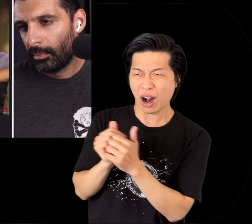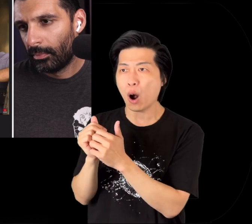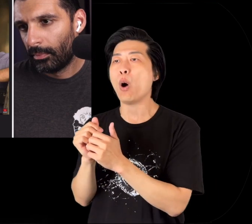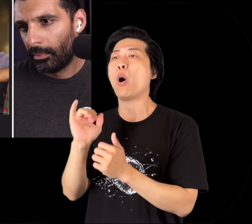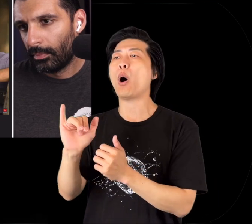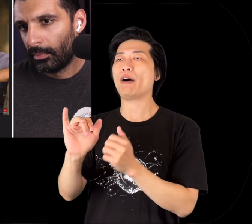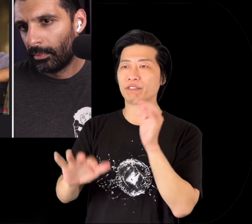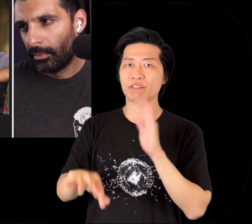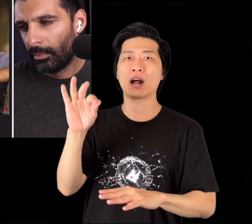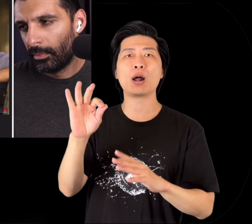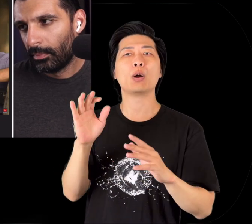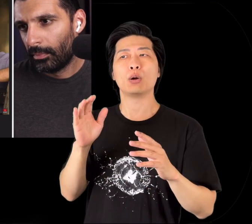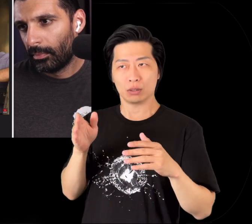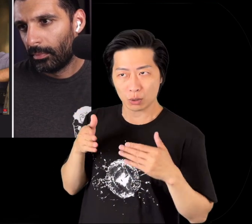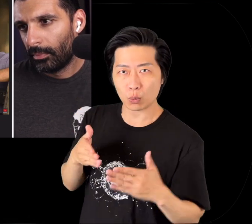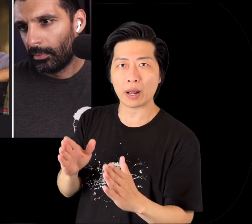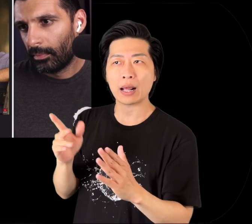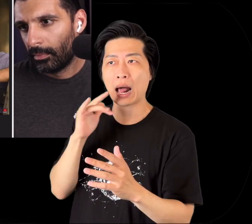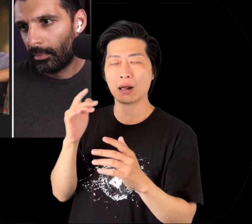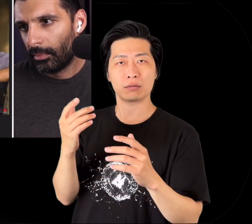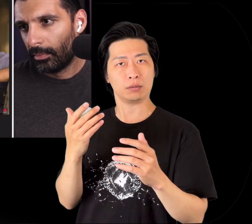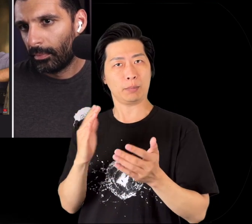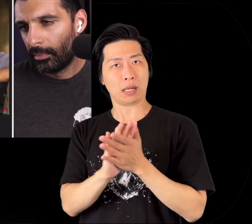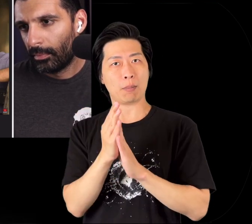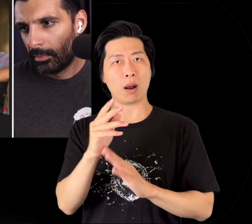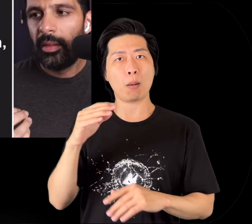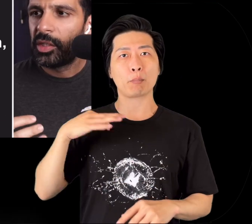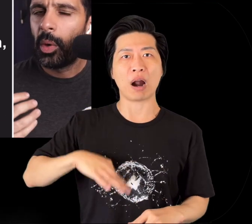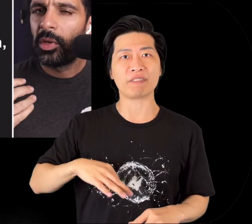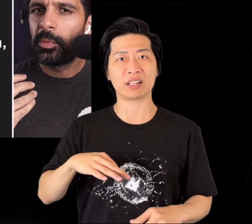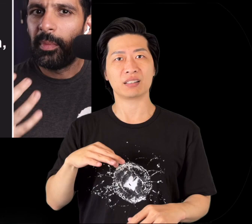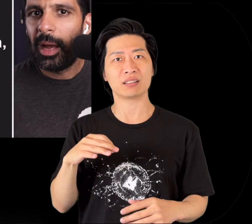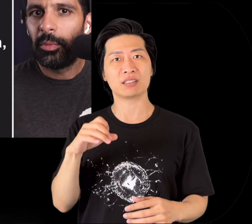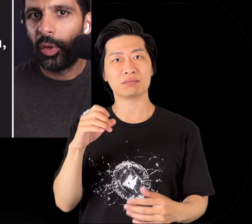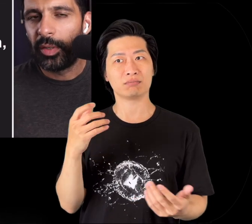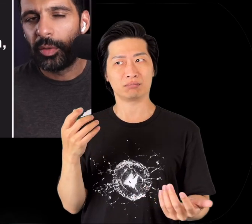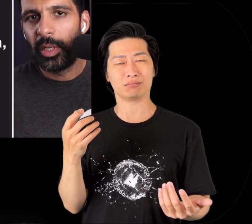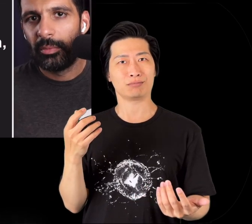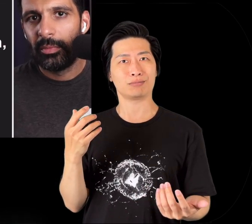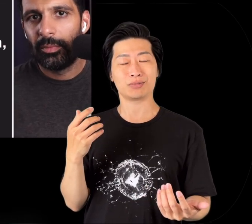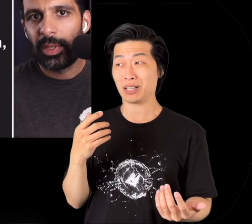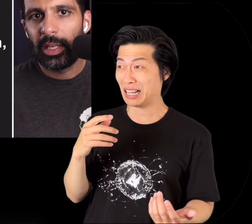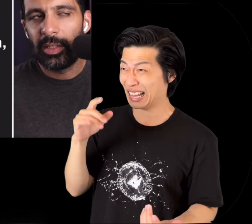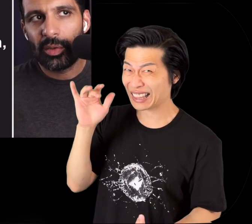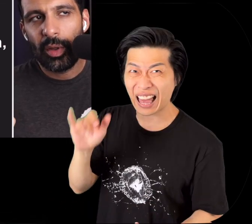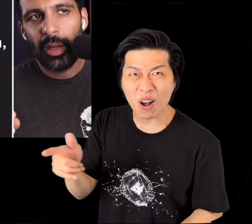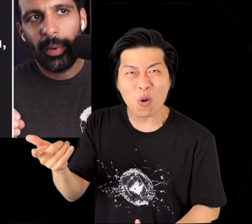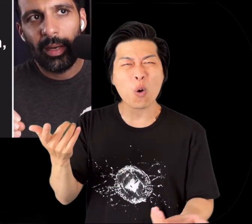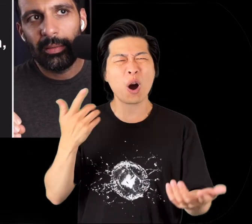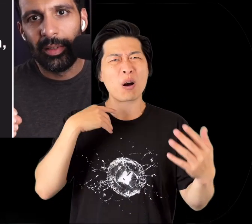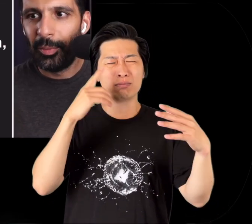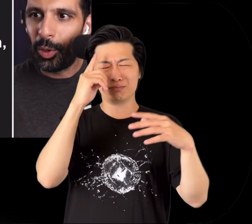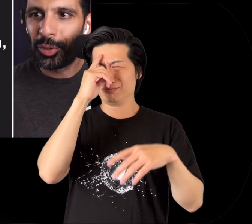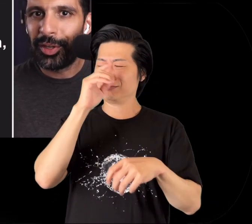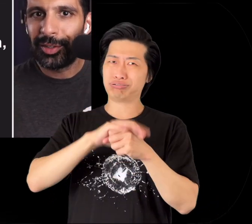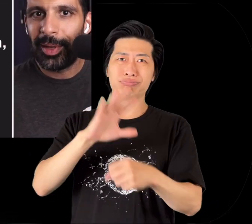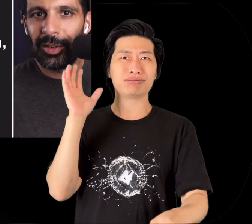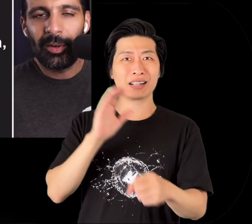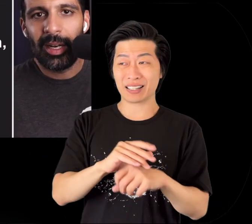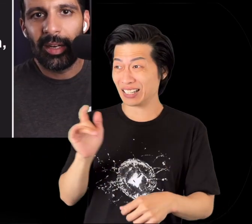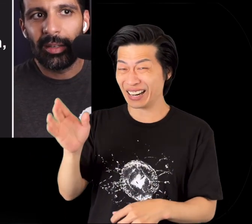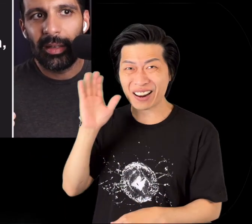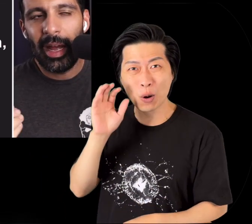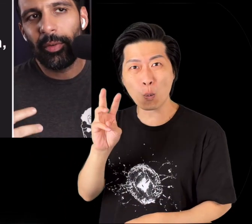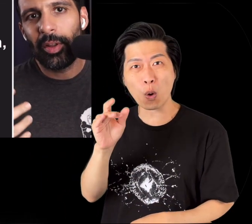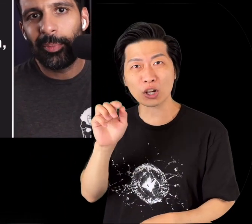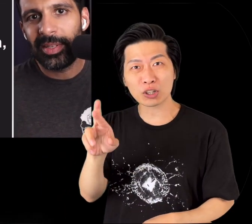can make a profit stream out of it. This one was mind-blowing to me because you think about, Walter talked about it